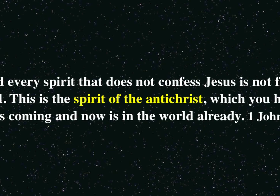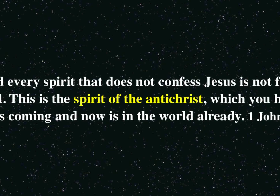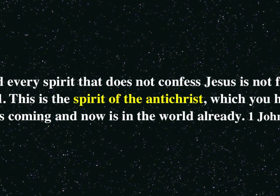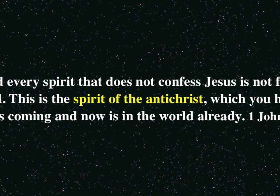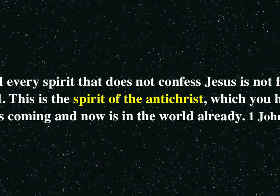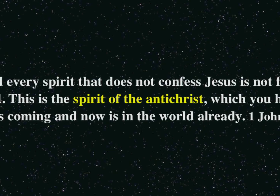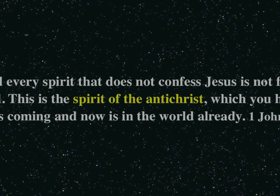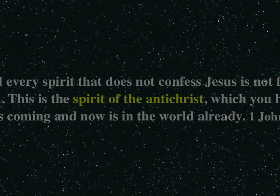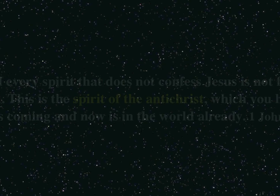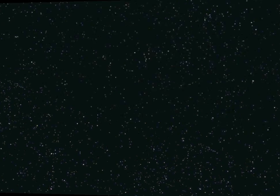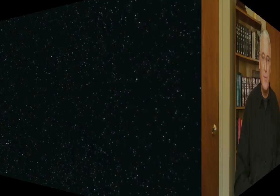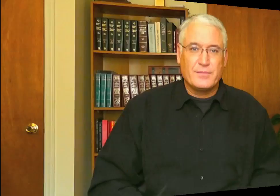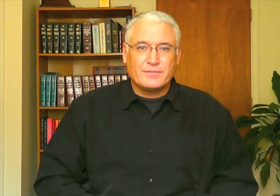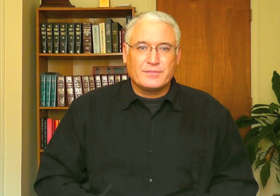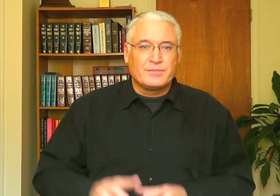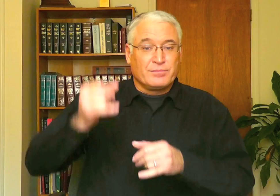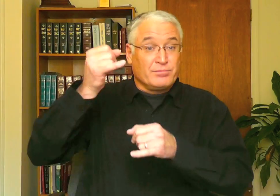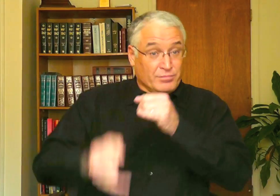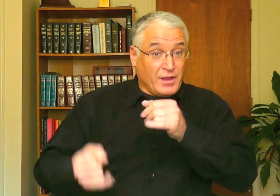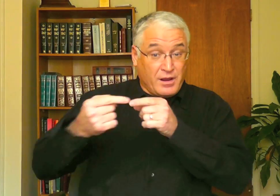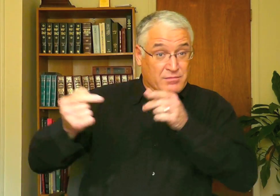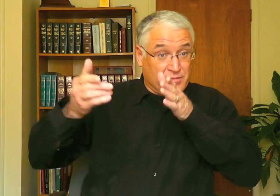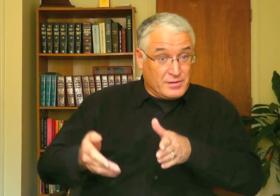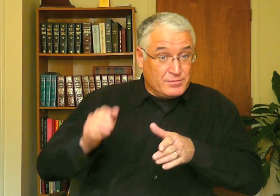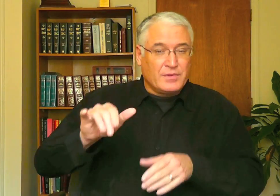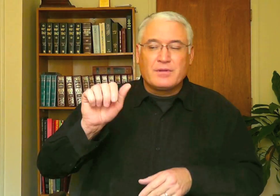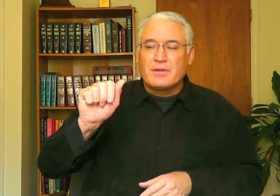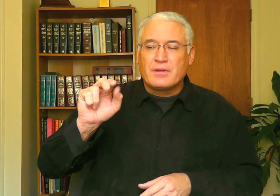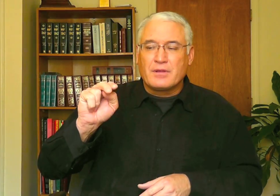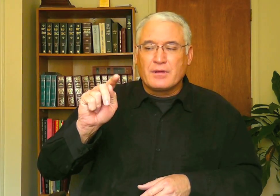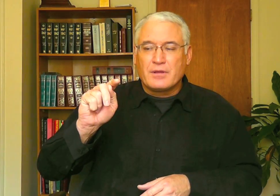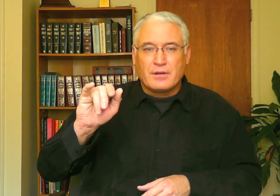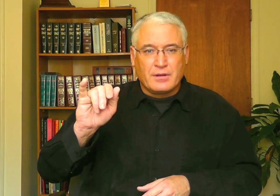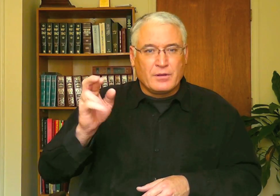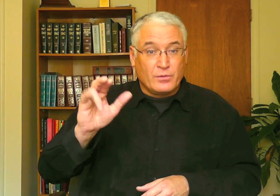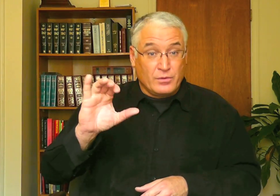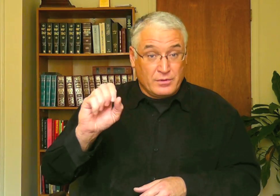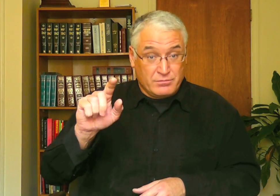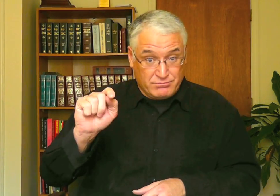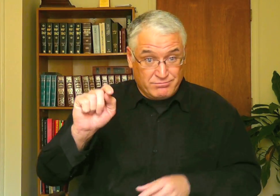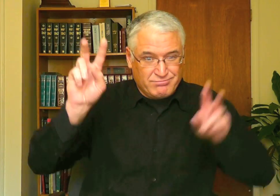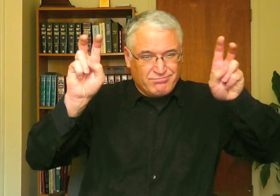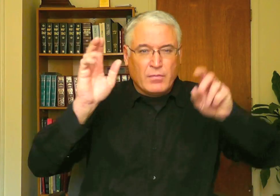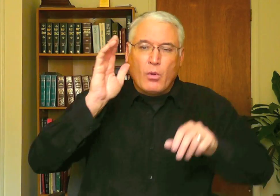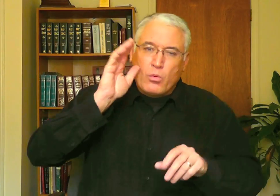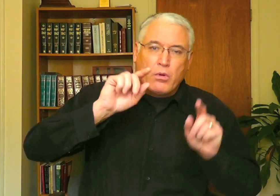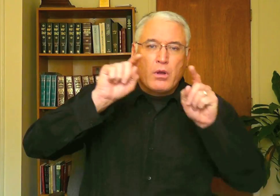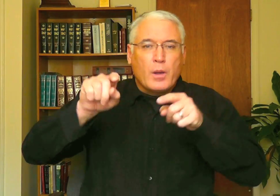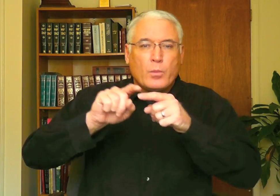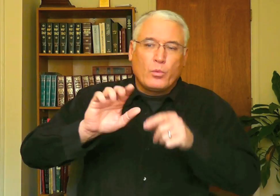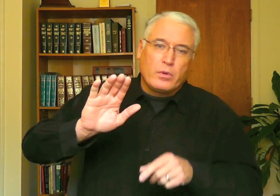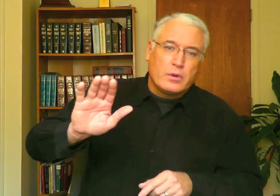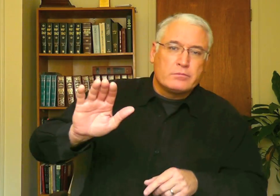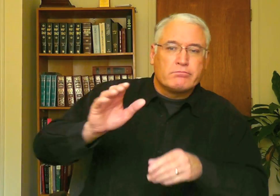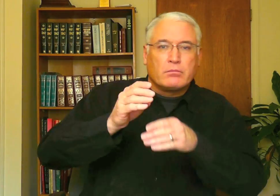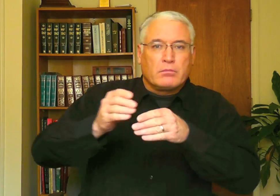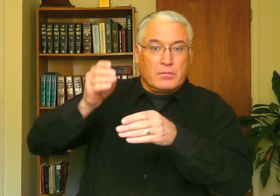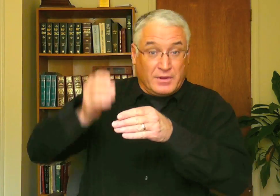now is in the world already. The final enemy, the last enemy, the Antichrist, he shall come to